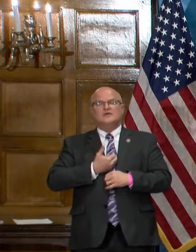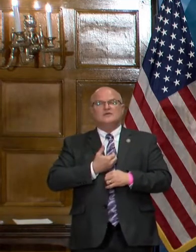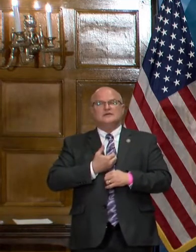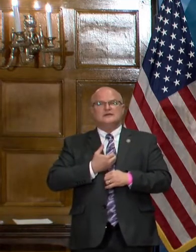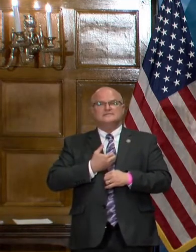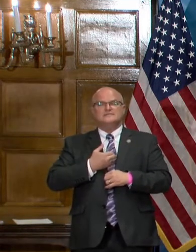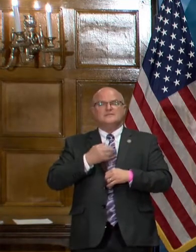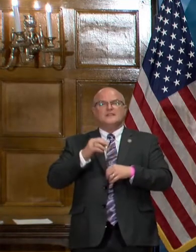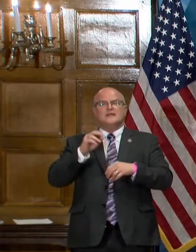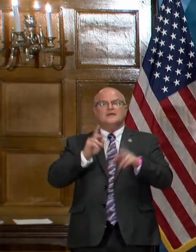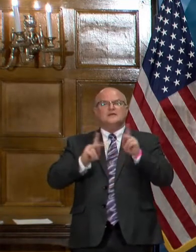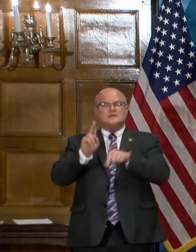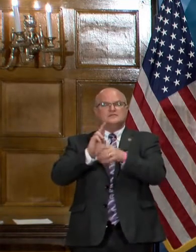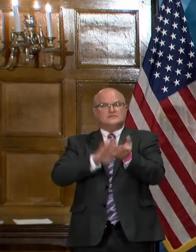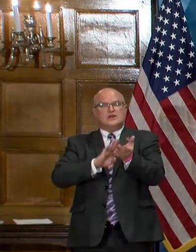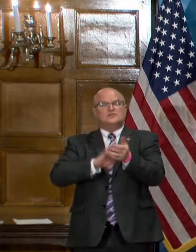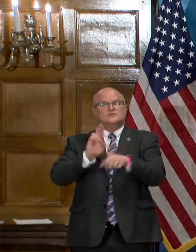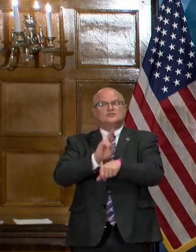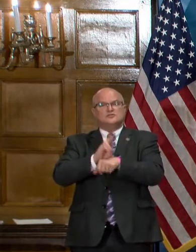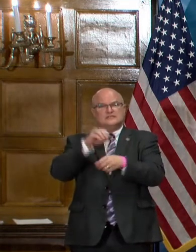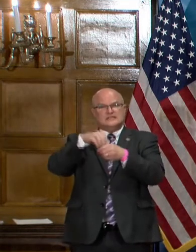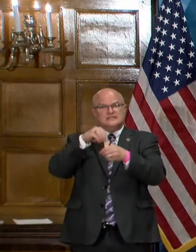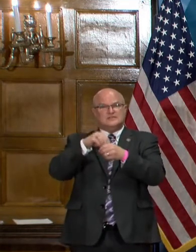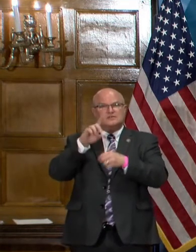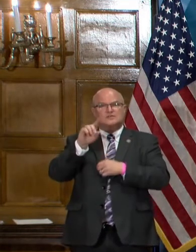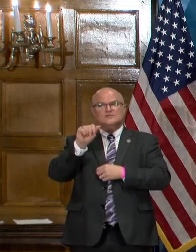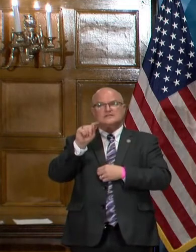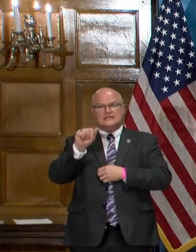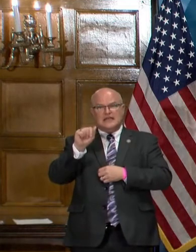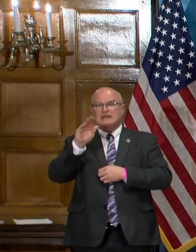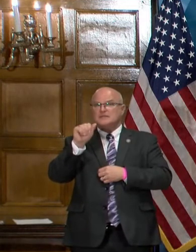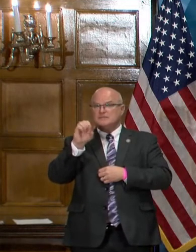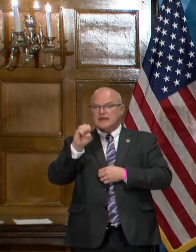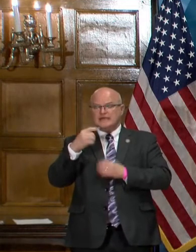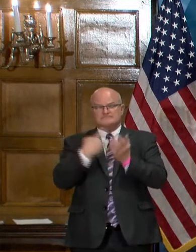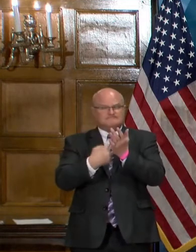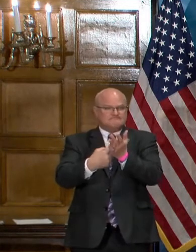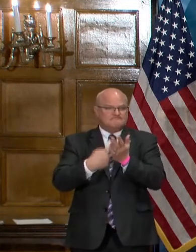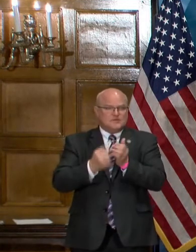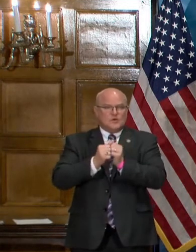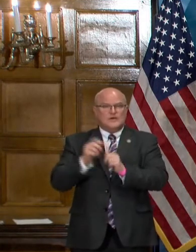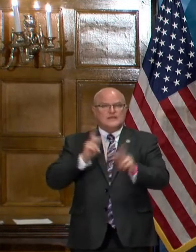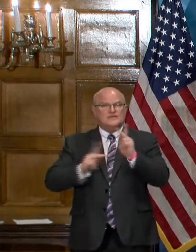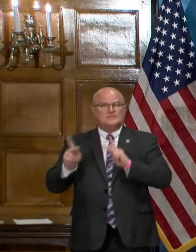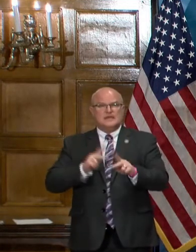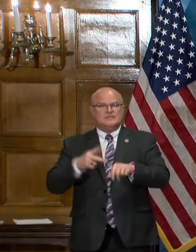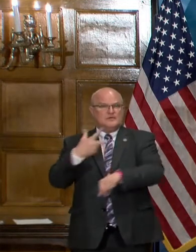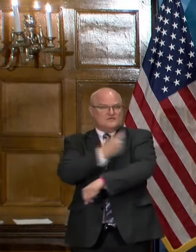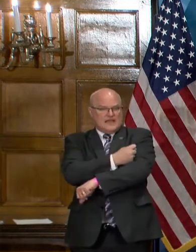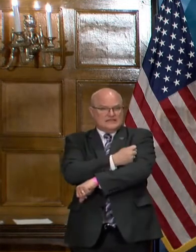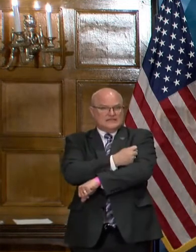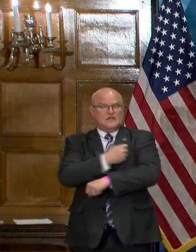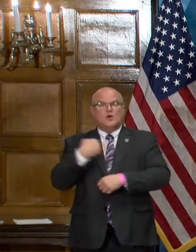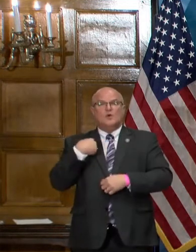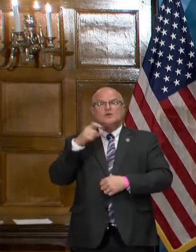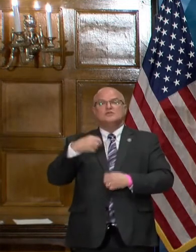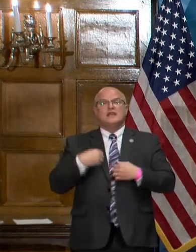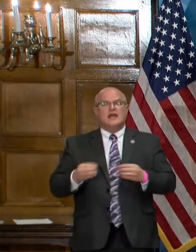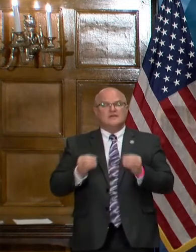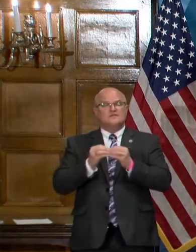are using internal databases to correlate with those individuals vaccinated. We should have